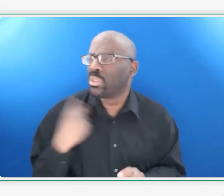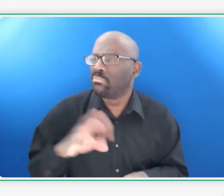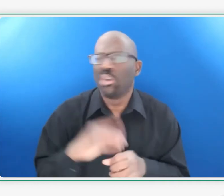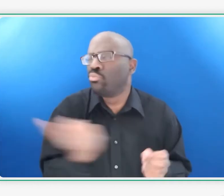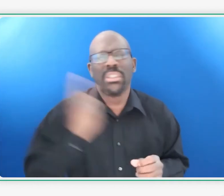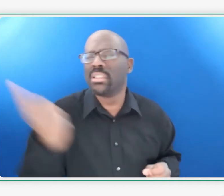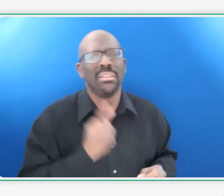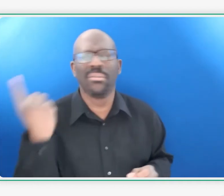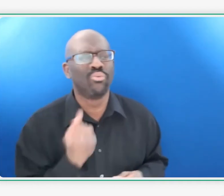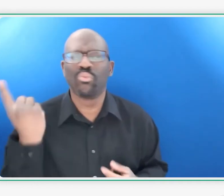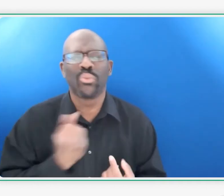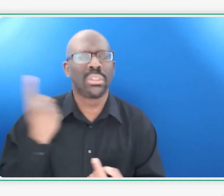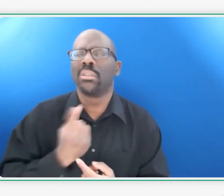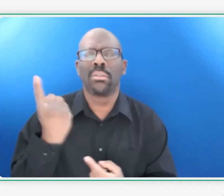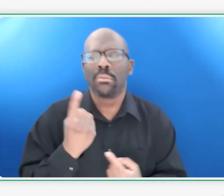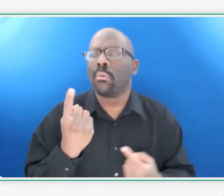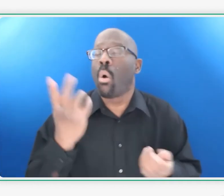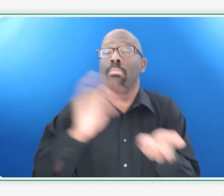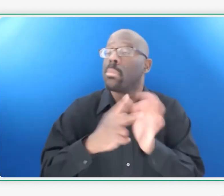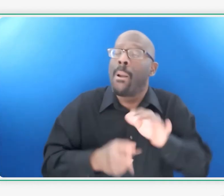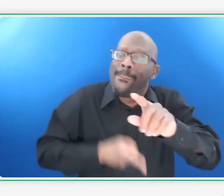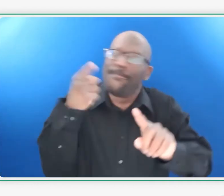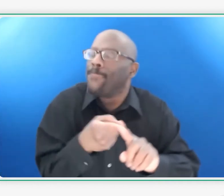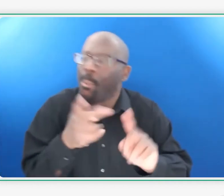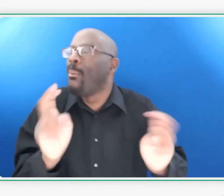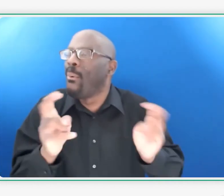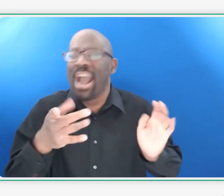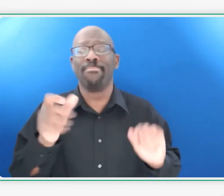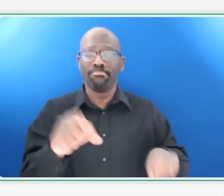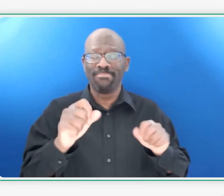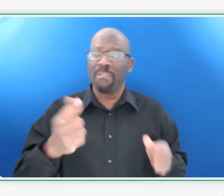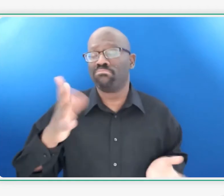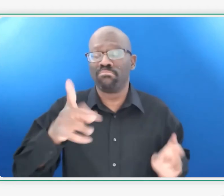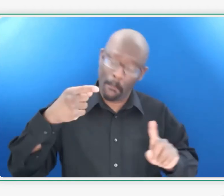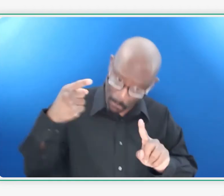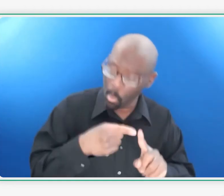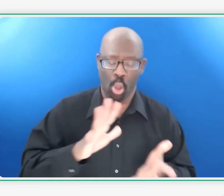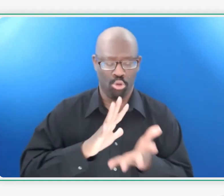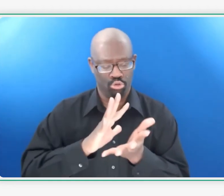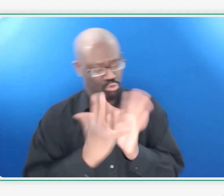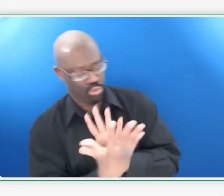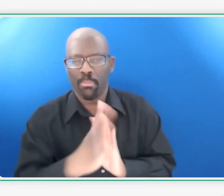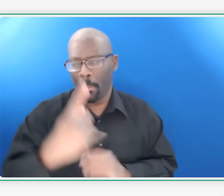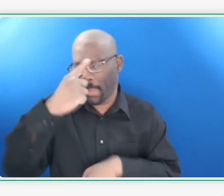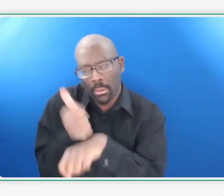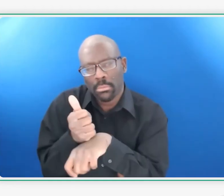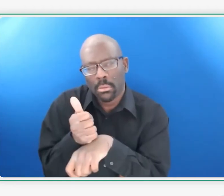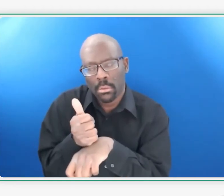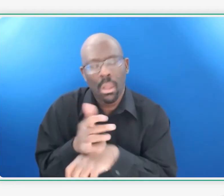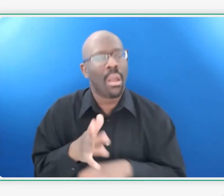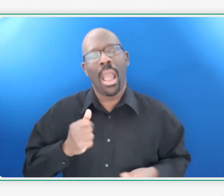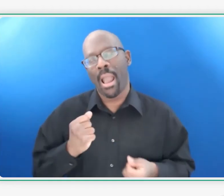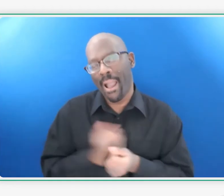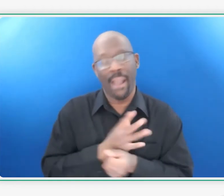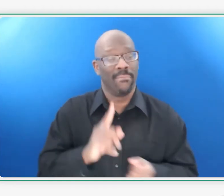major. So every decision we have has risk inherent in it. But